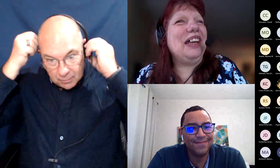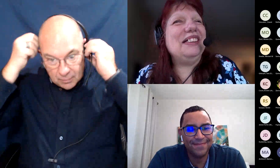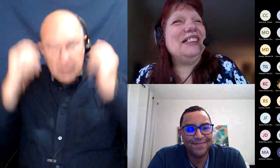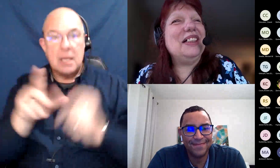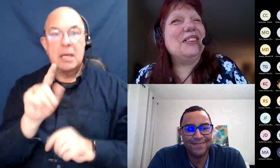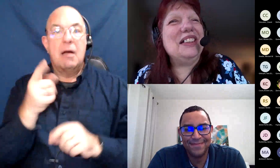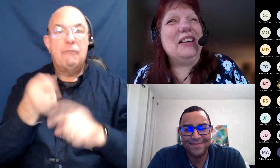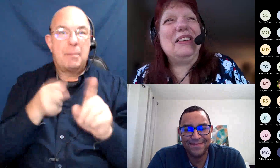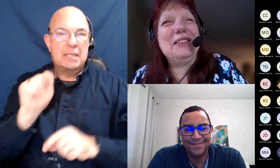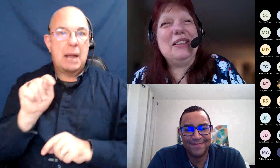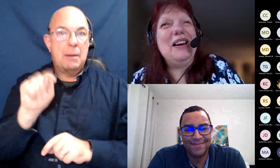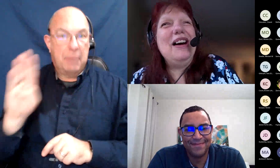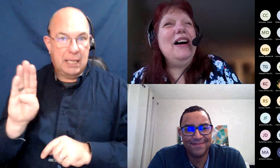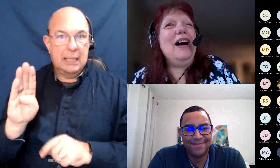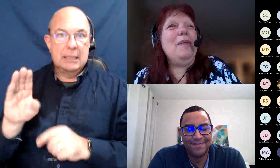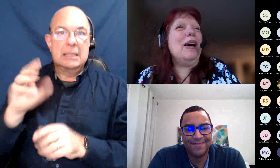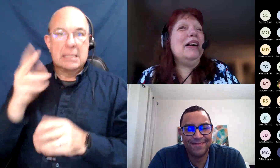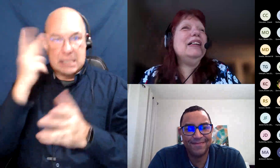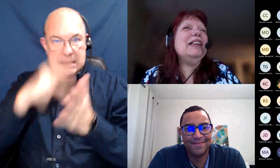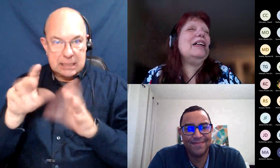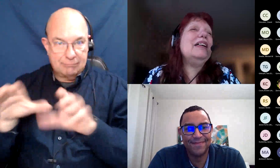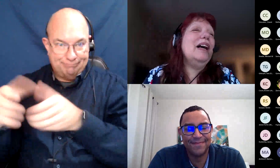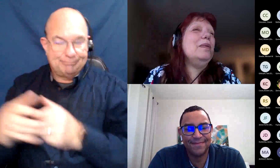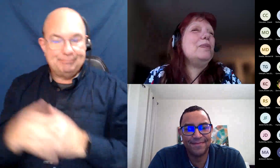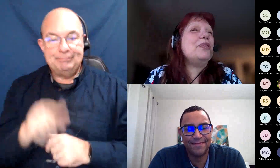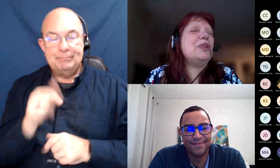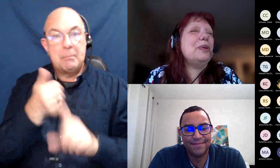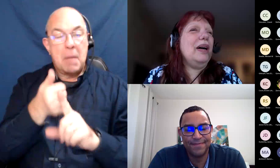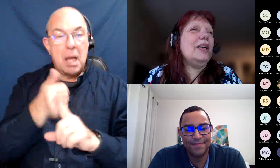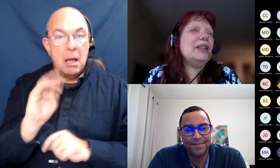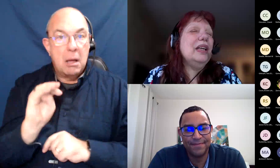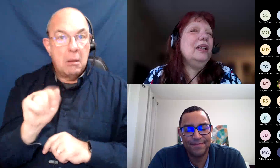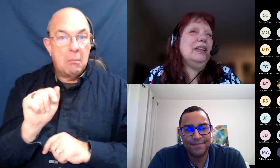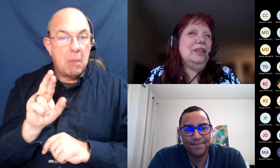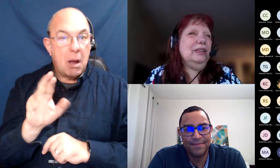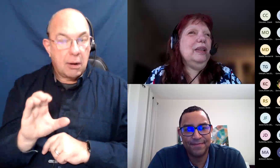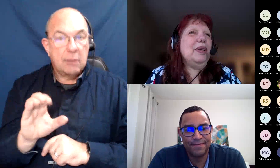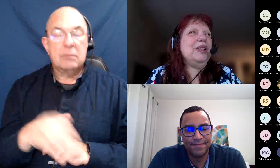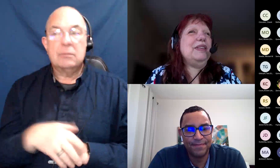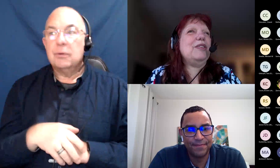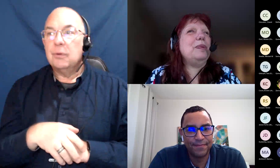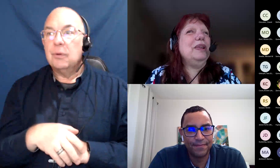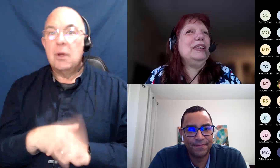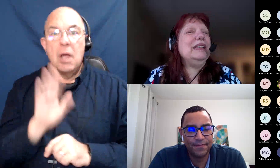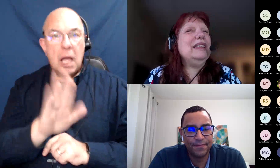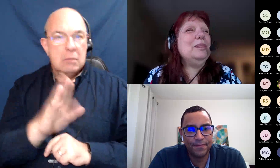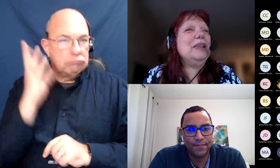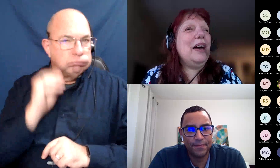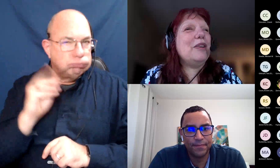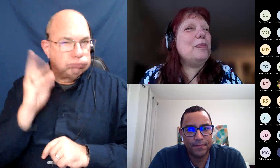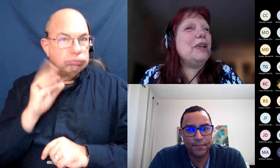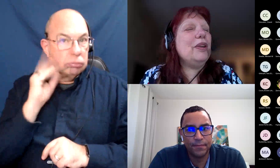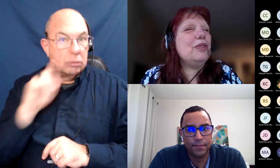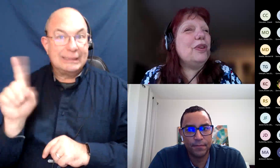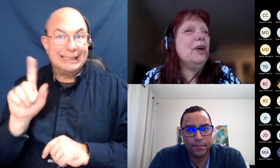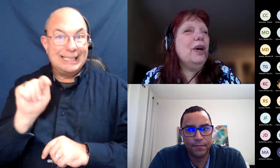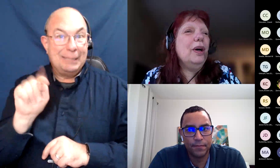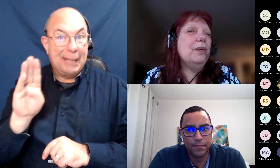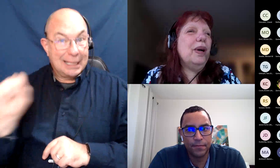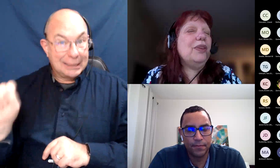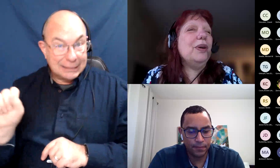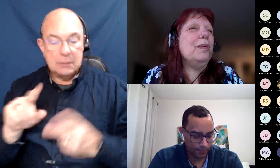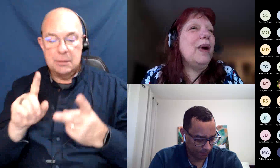Board of Canada Secretariat. Marc comes to us not only with his experience at TBS, but